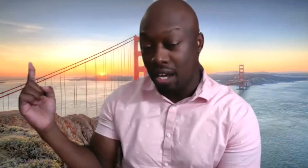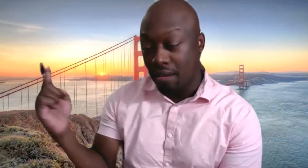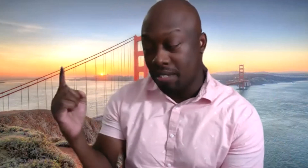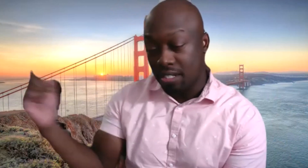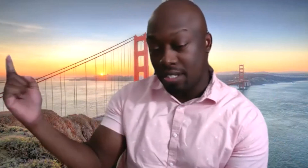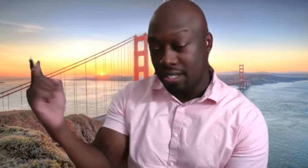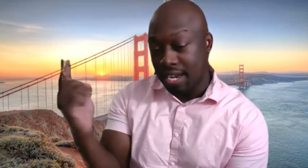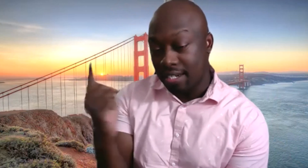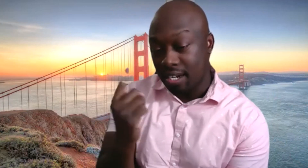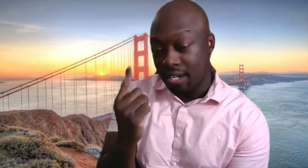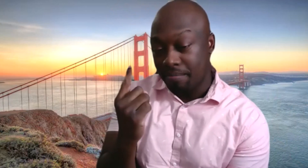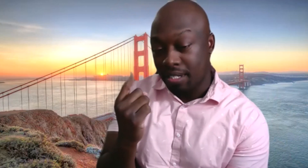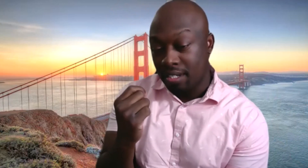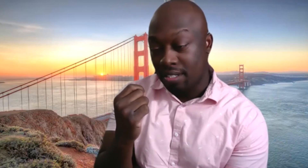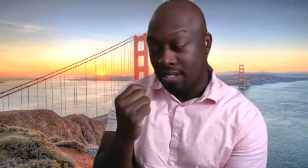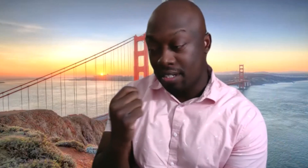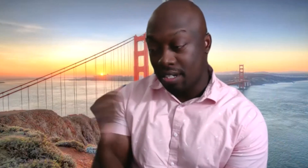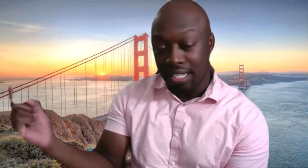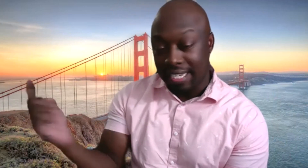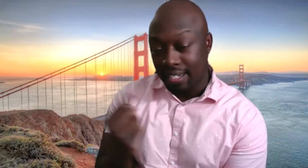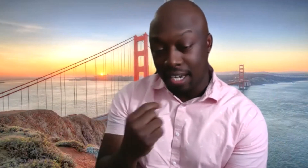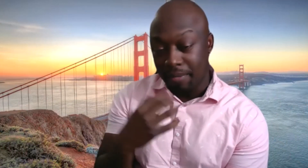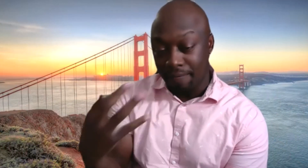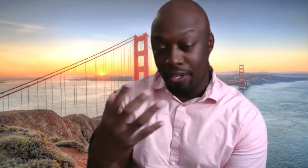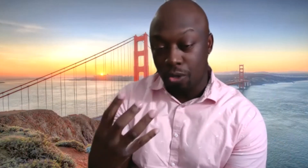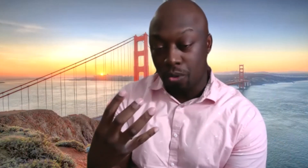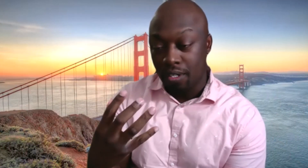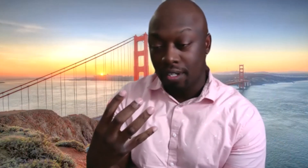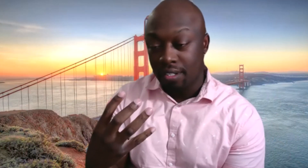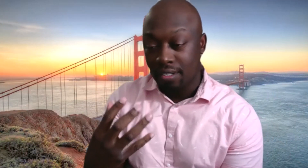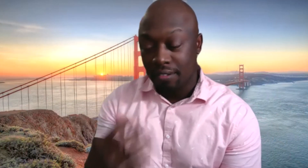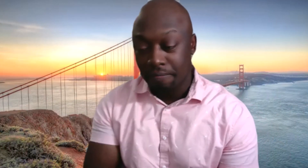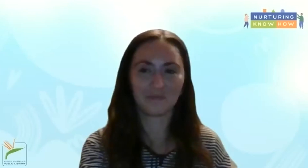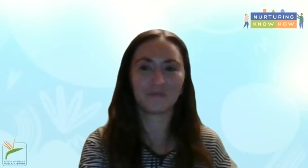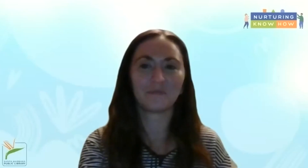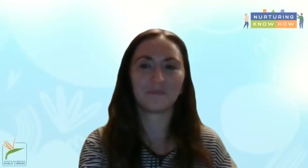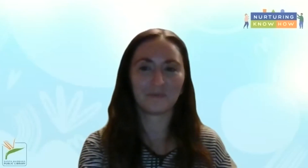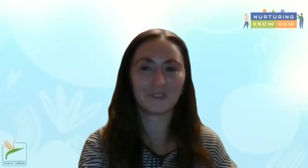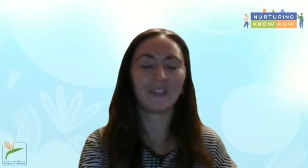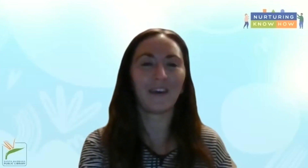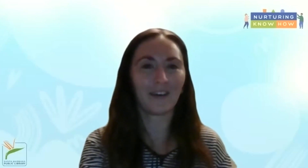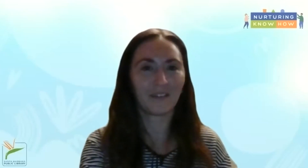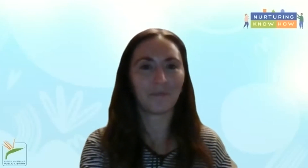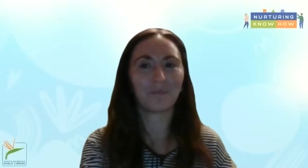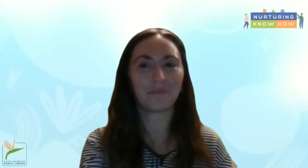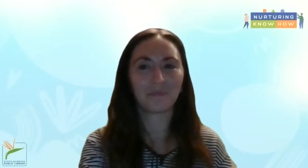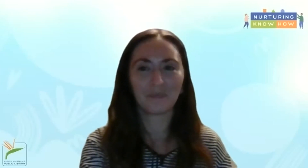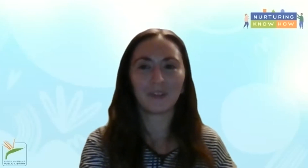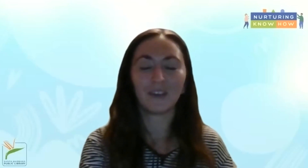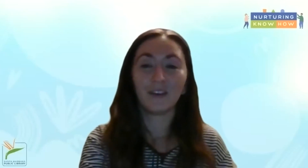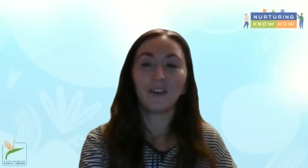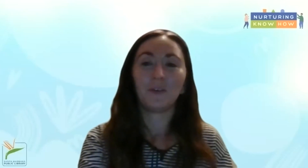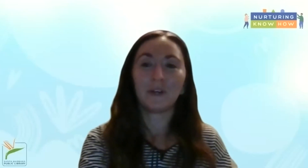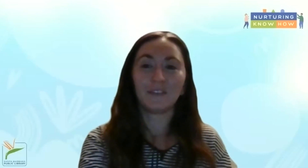somebody come? Did dad come? Did another kid come and view? Mhm. So Yeah.